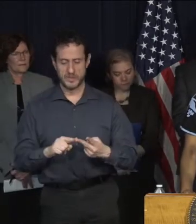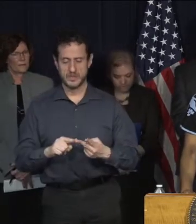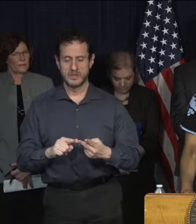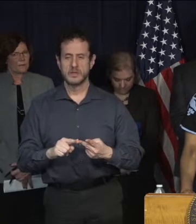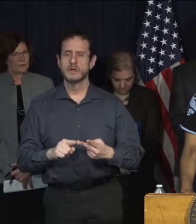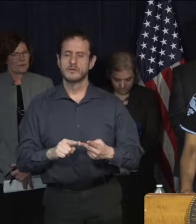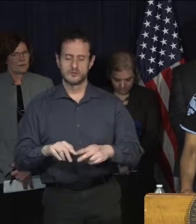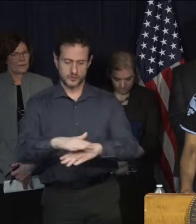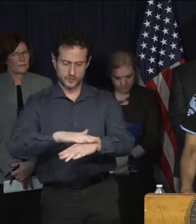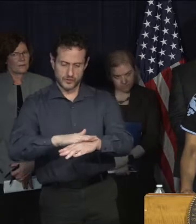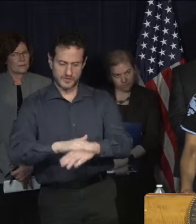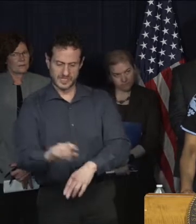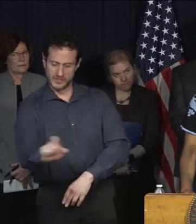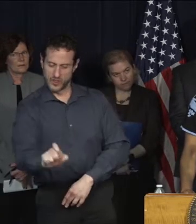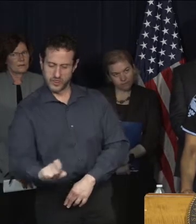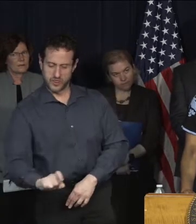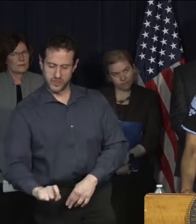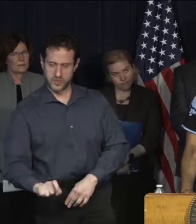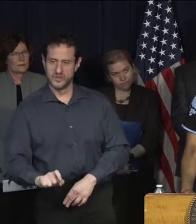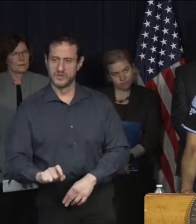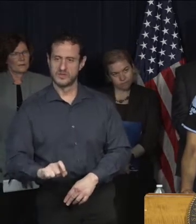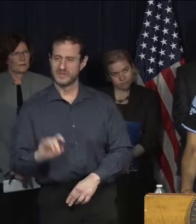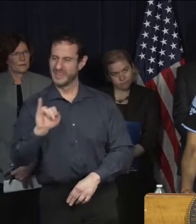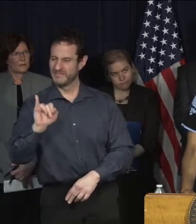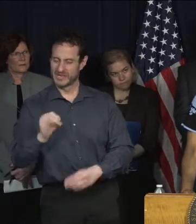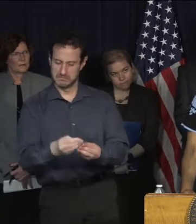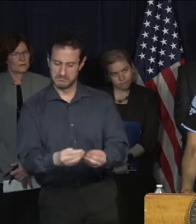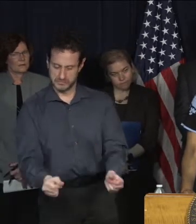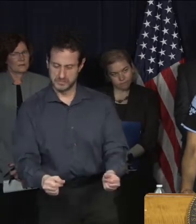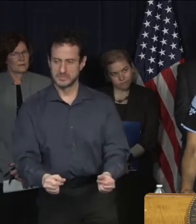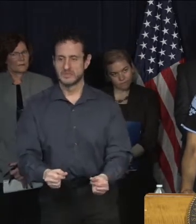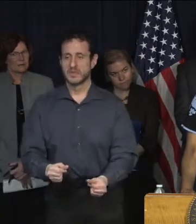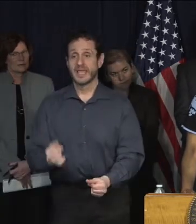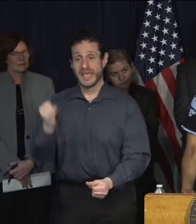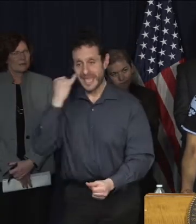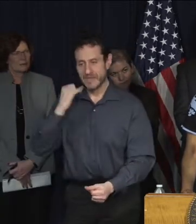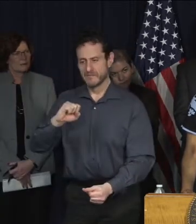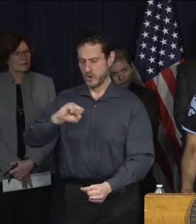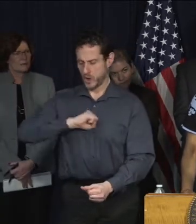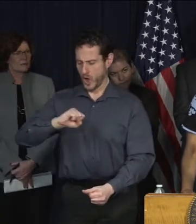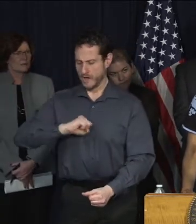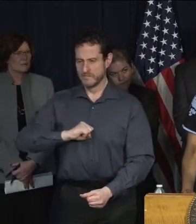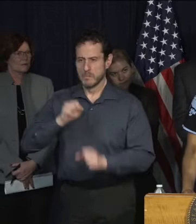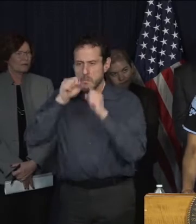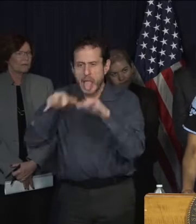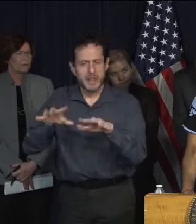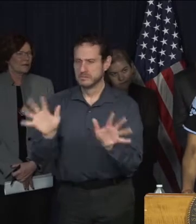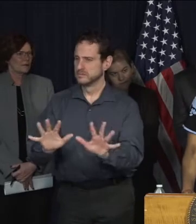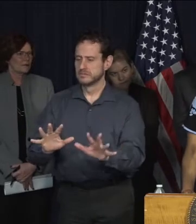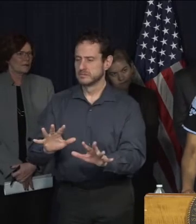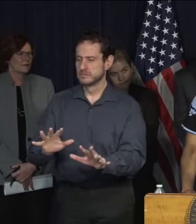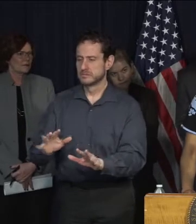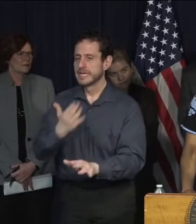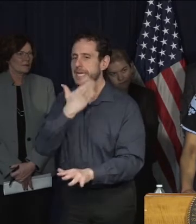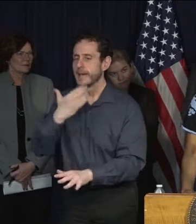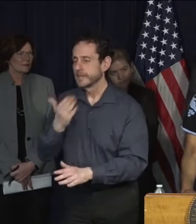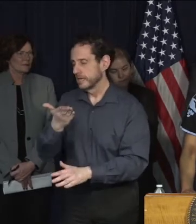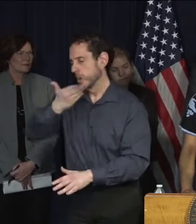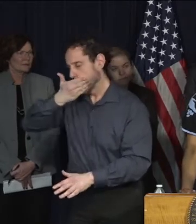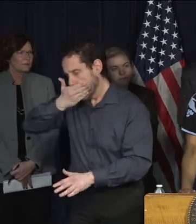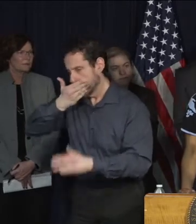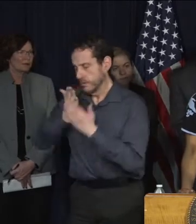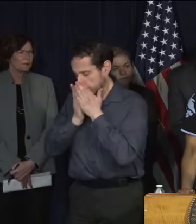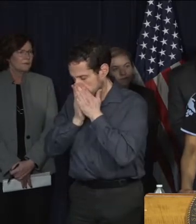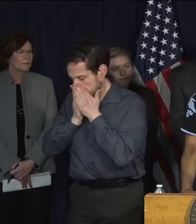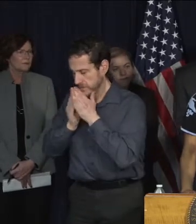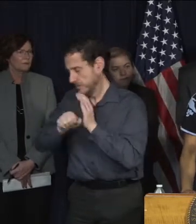surfaces, coughing into a napkin, all of those measures will help prevent the spread of germs, coronavirus